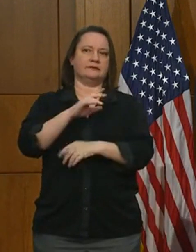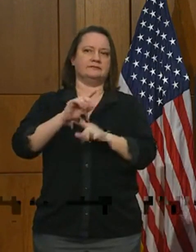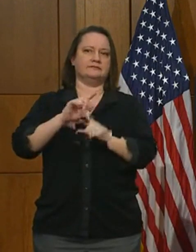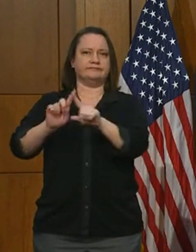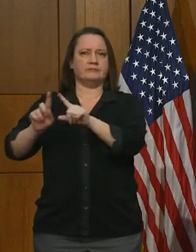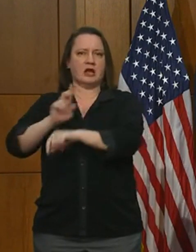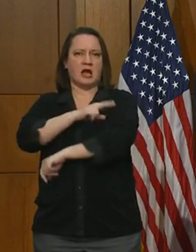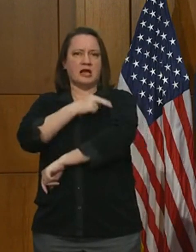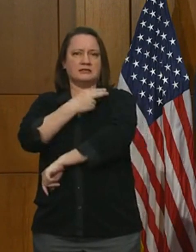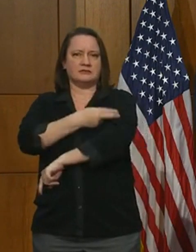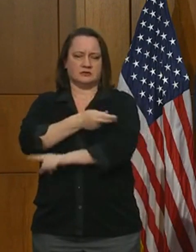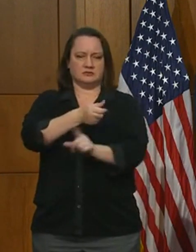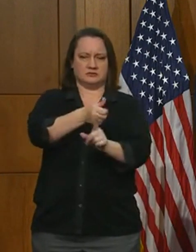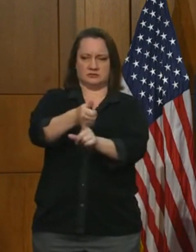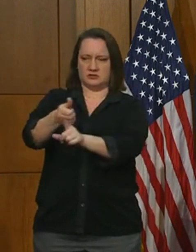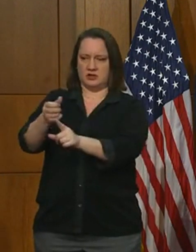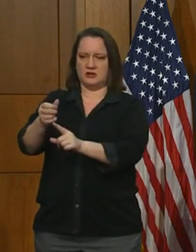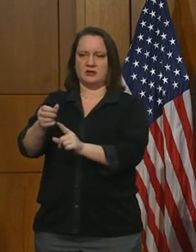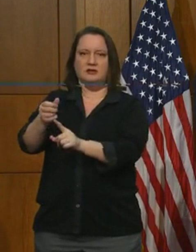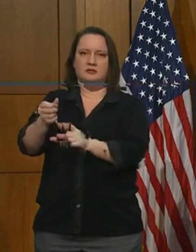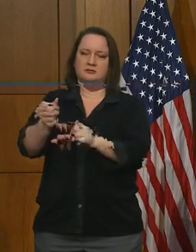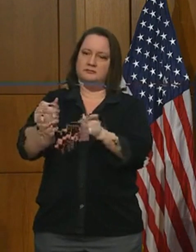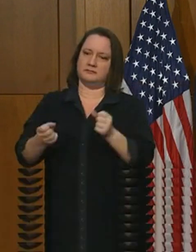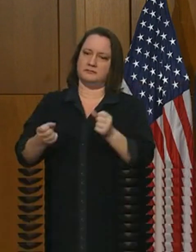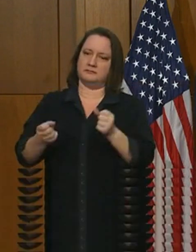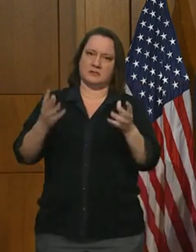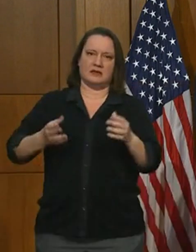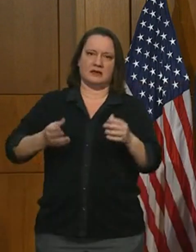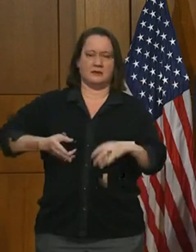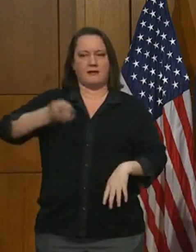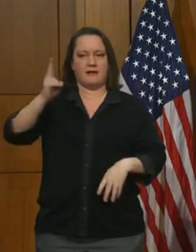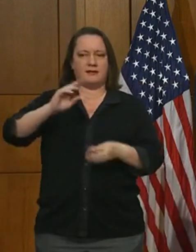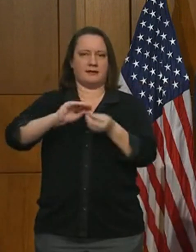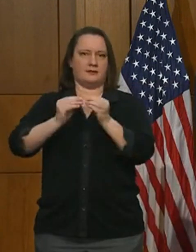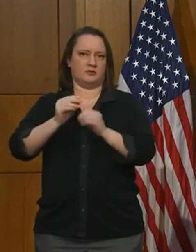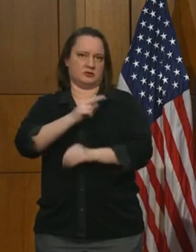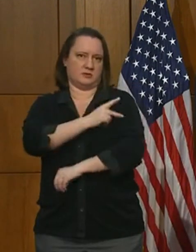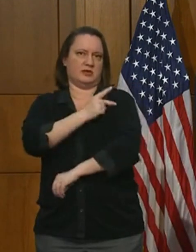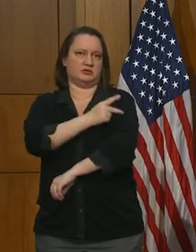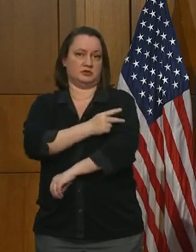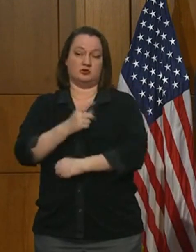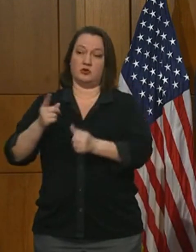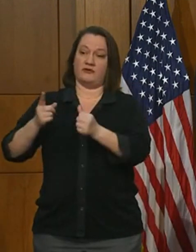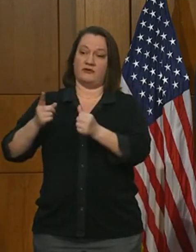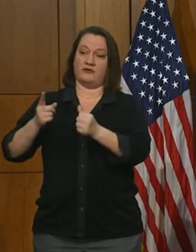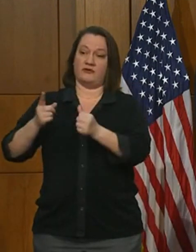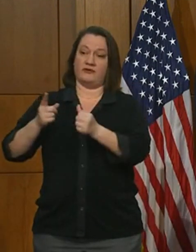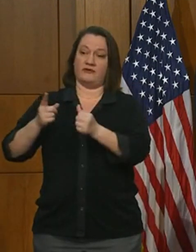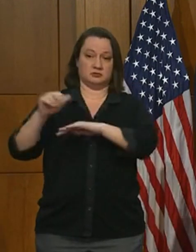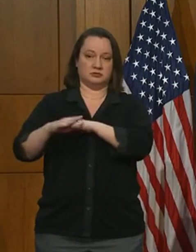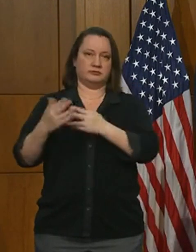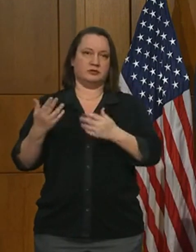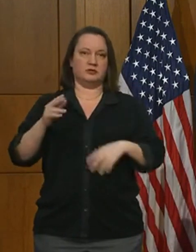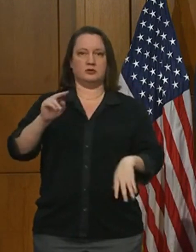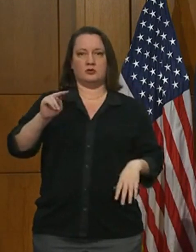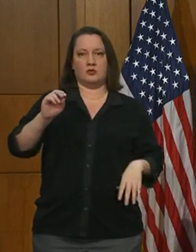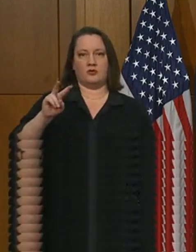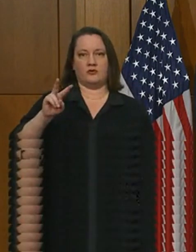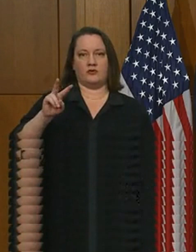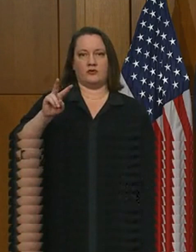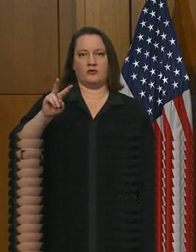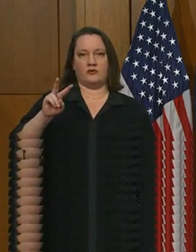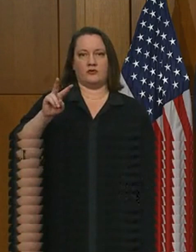that they identified had very high numbers of patients. So the very first shipment went to Nova Fairfax,